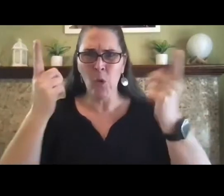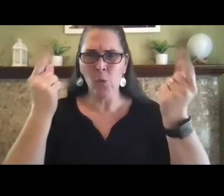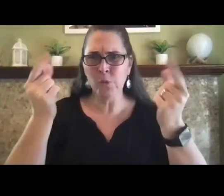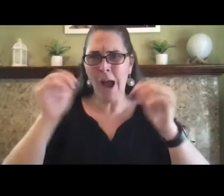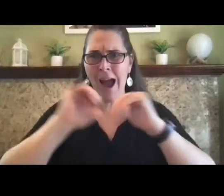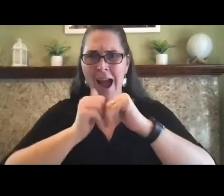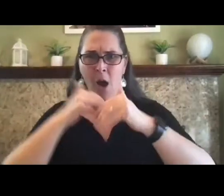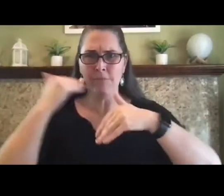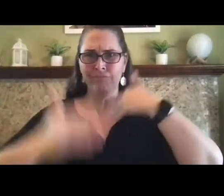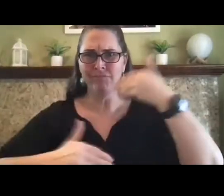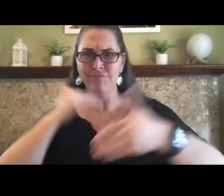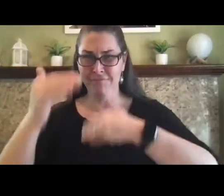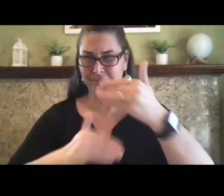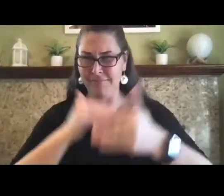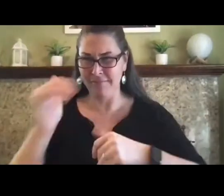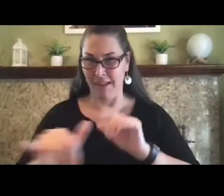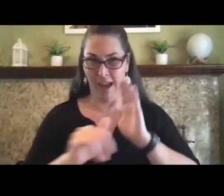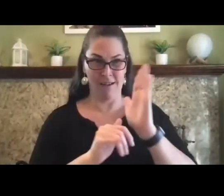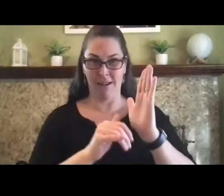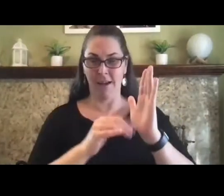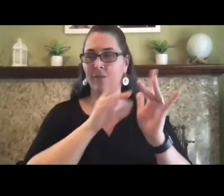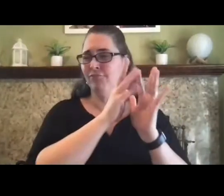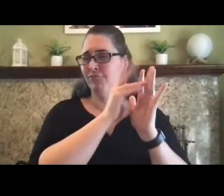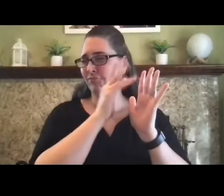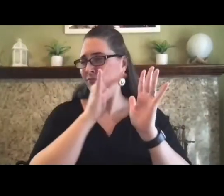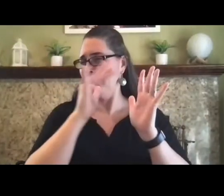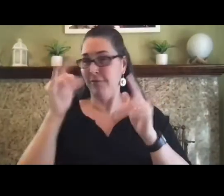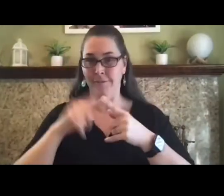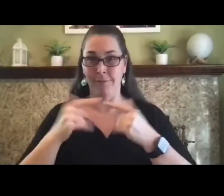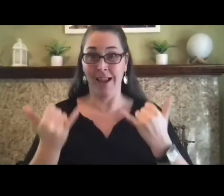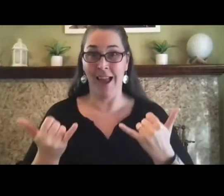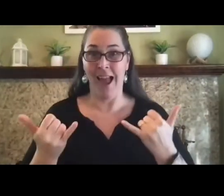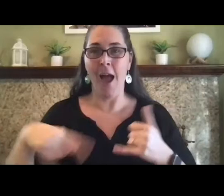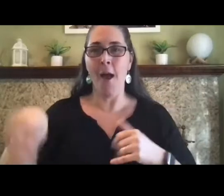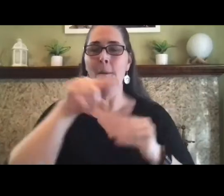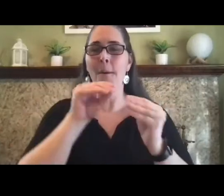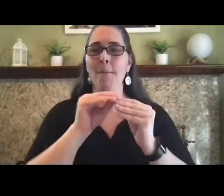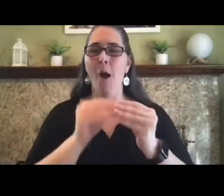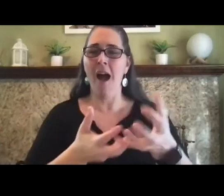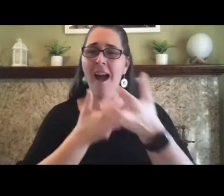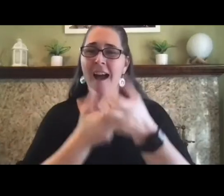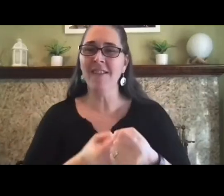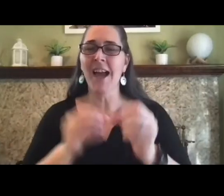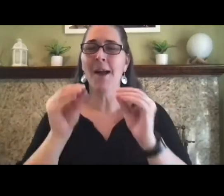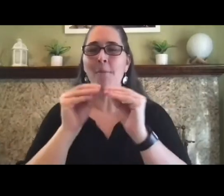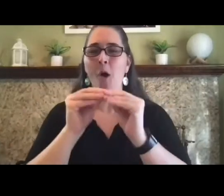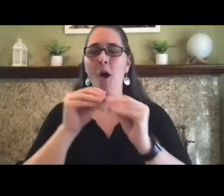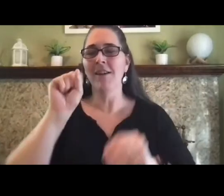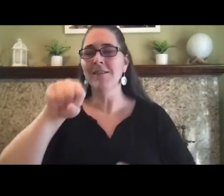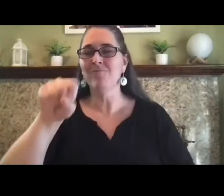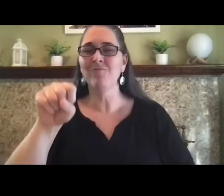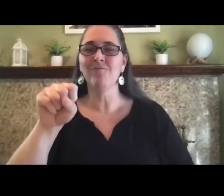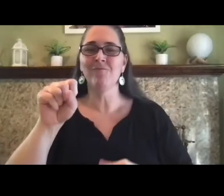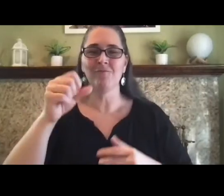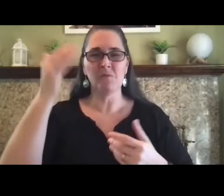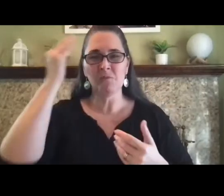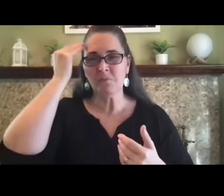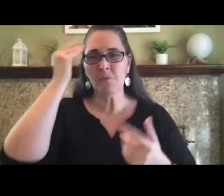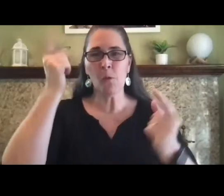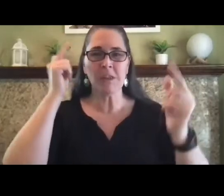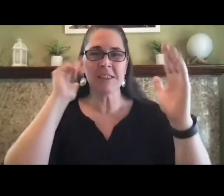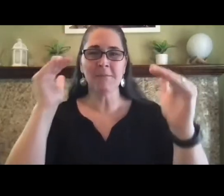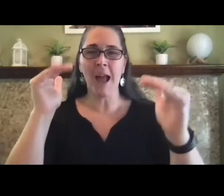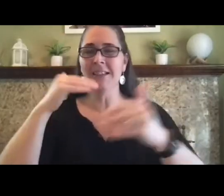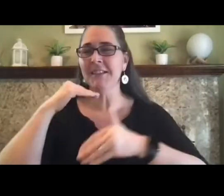navigate through Zoom features. With additional supports and one-on-one instruction over time until now, students have learned how to use